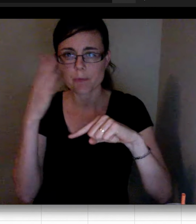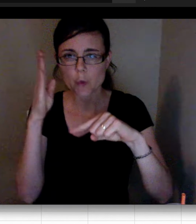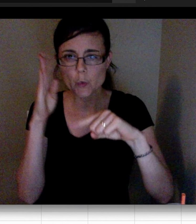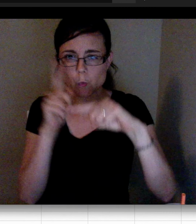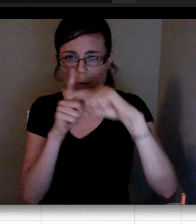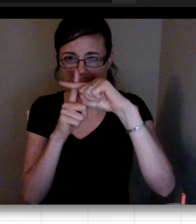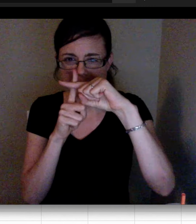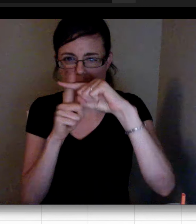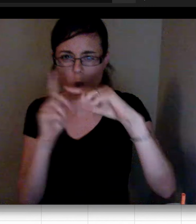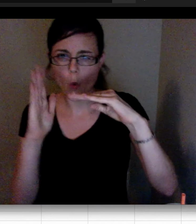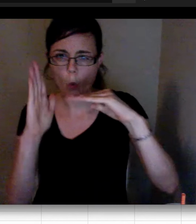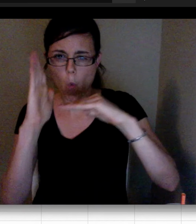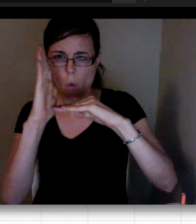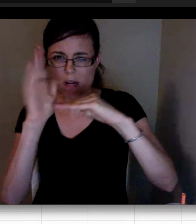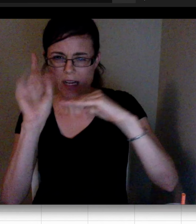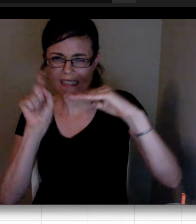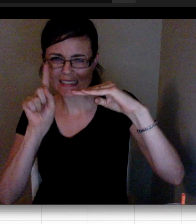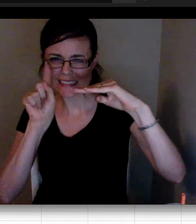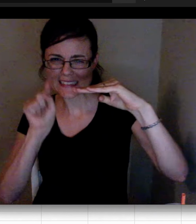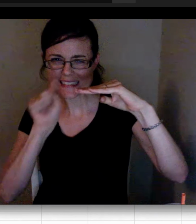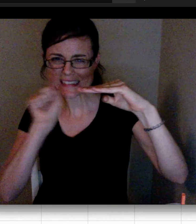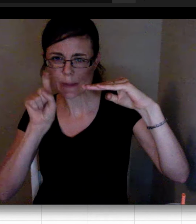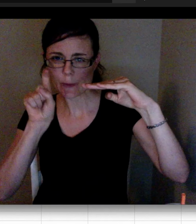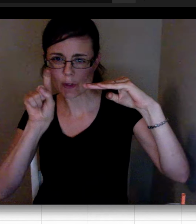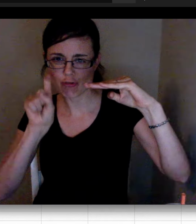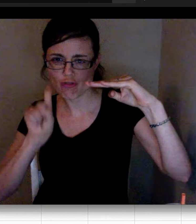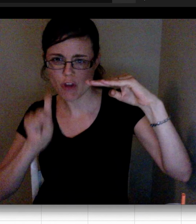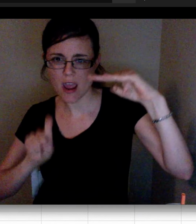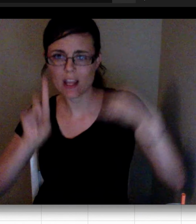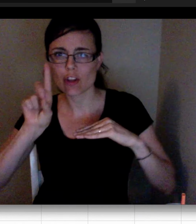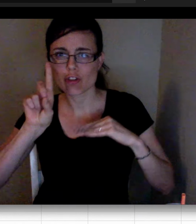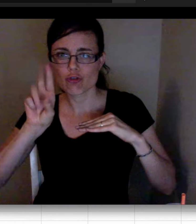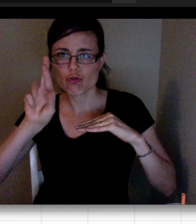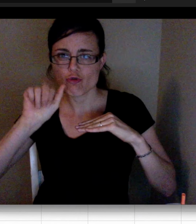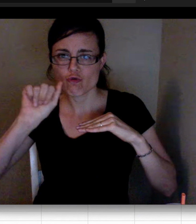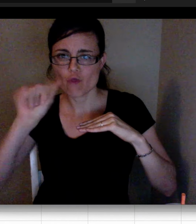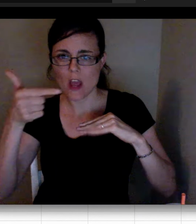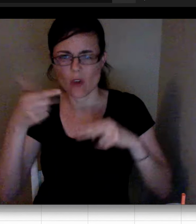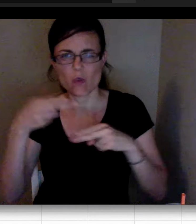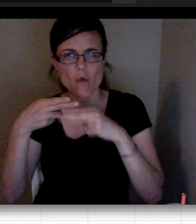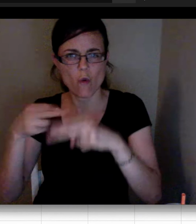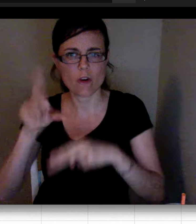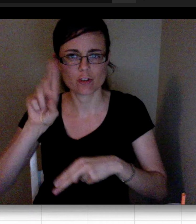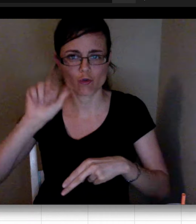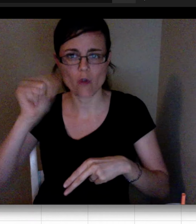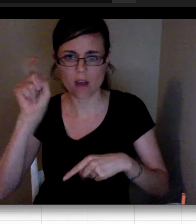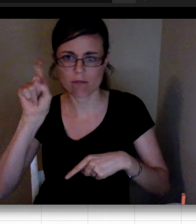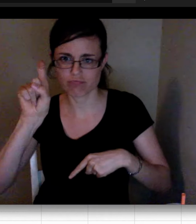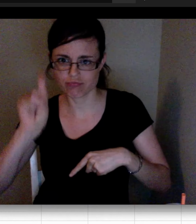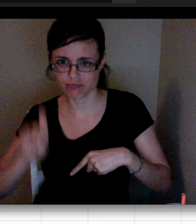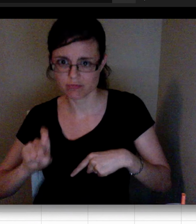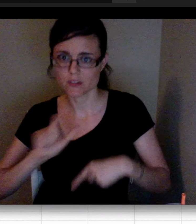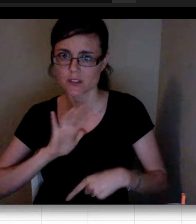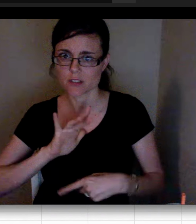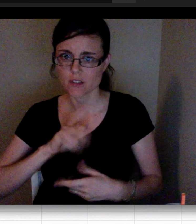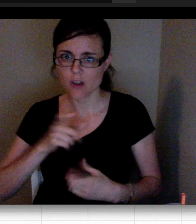You're going to see a plus symbol on the bottom right-hand corner pop up, and that is a dragging